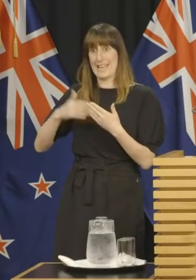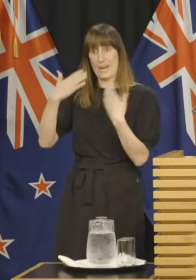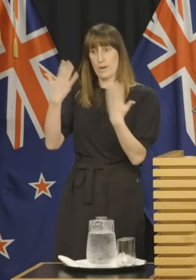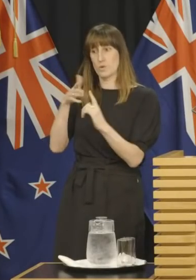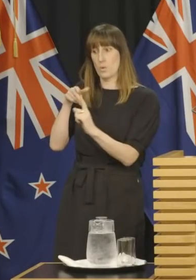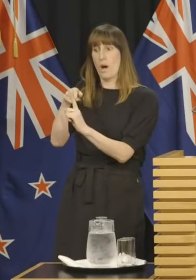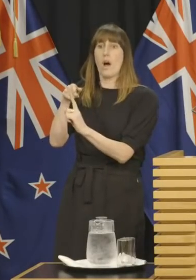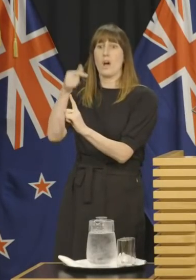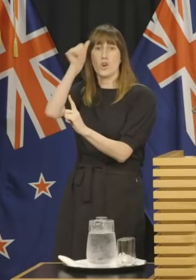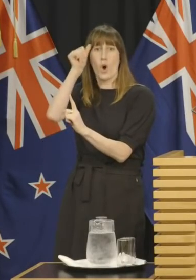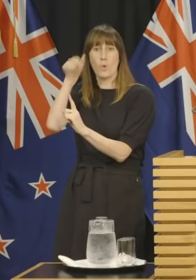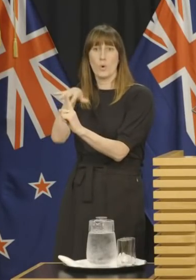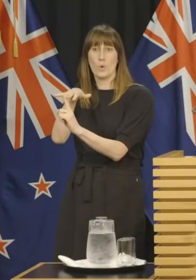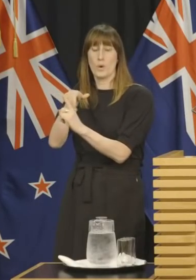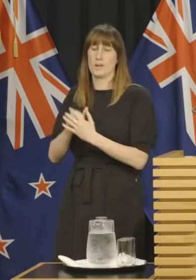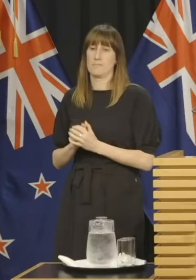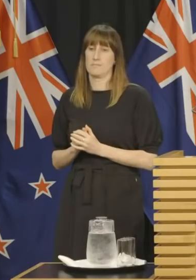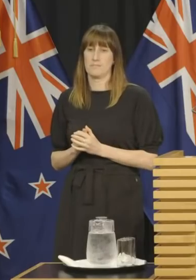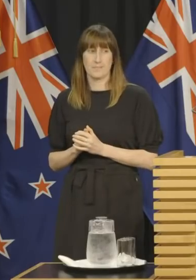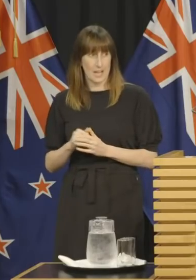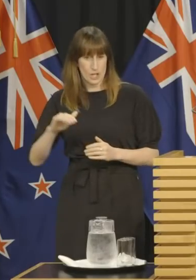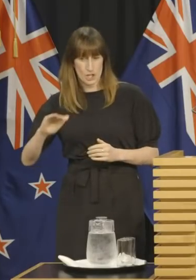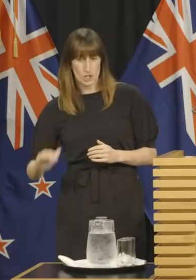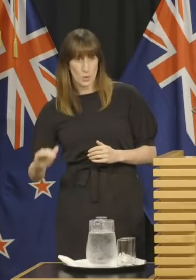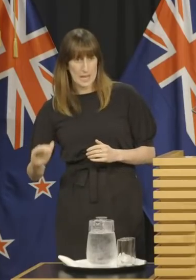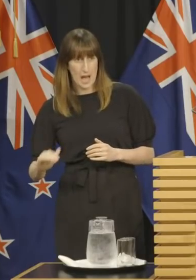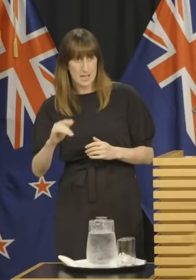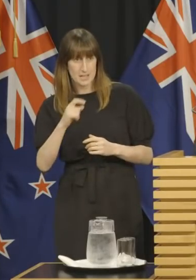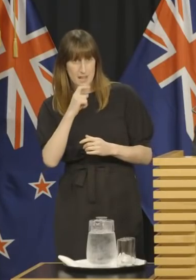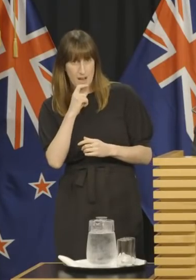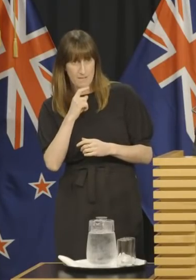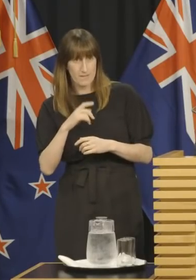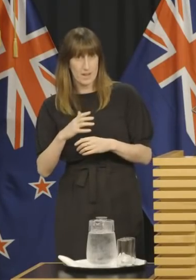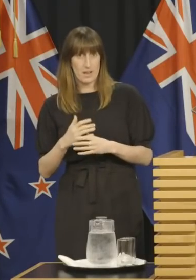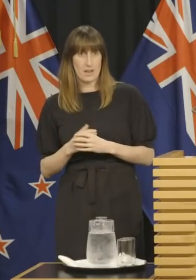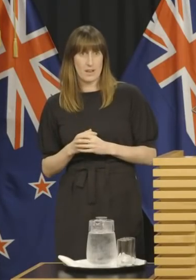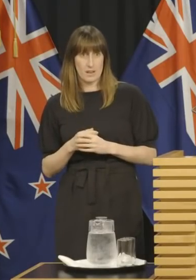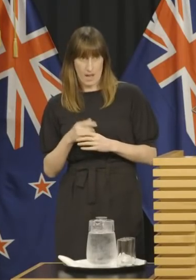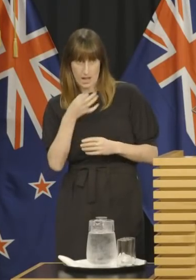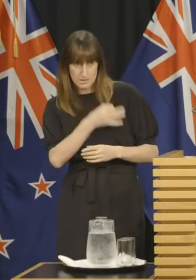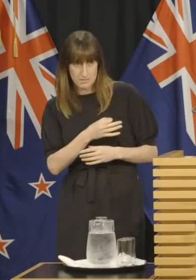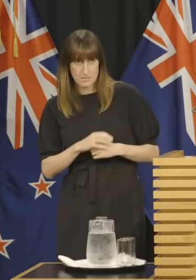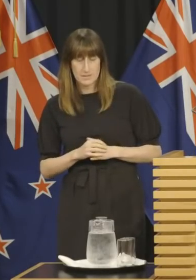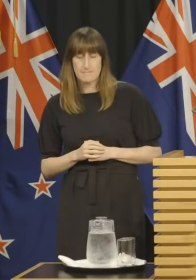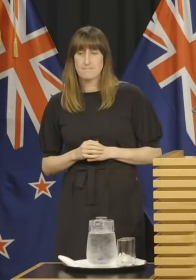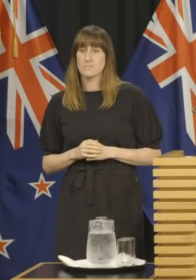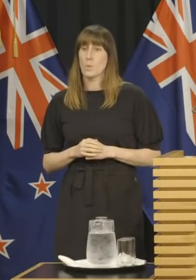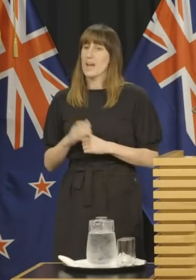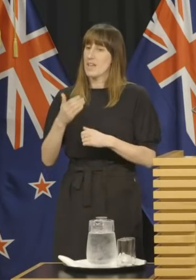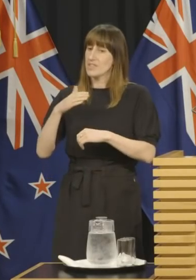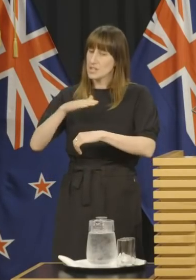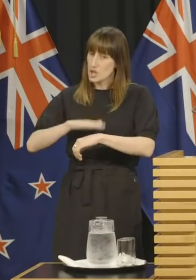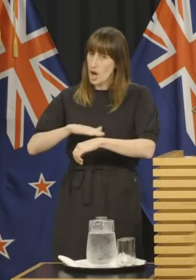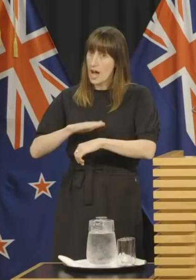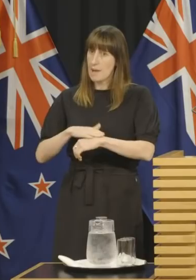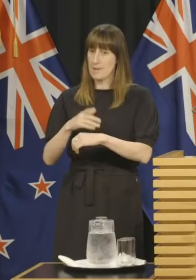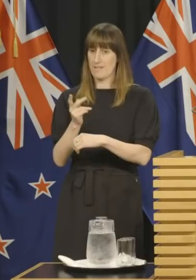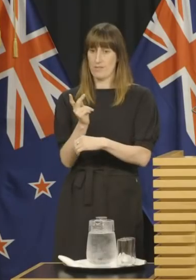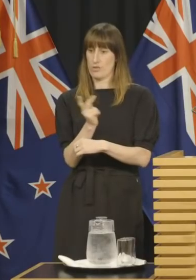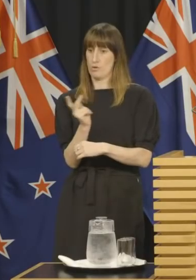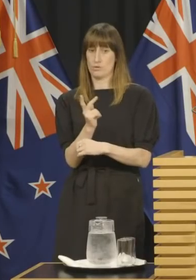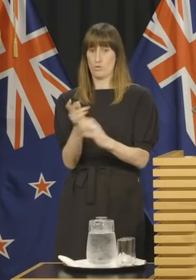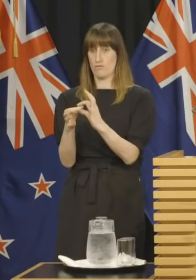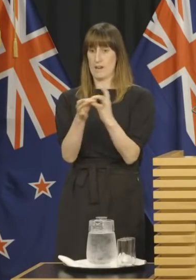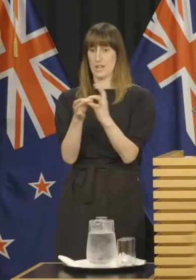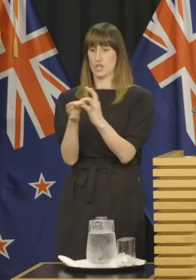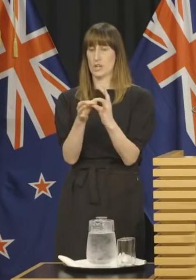a junior member of staff, though, or a young member of staff. So it's fair to say that at the time I'm advised that at the time the relationship